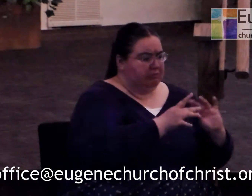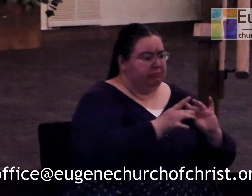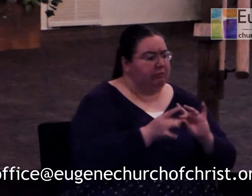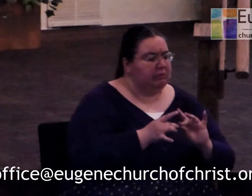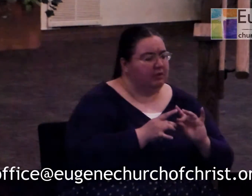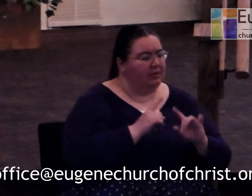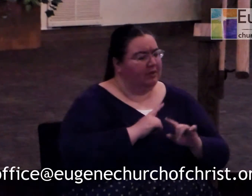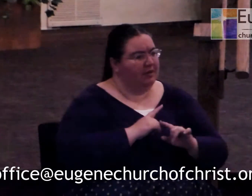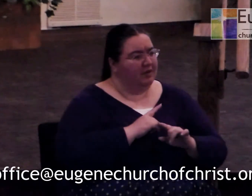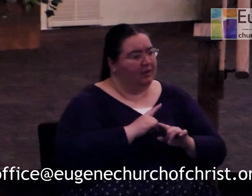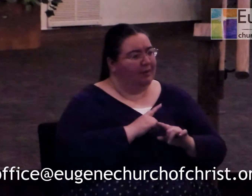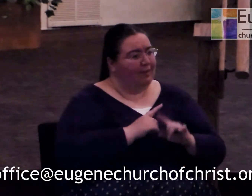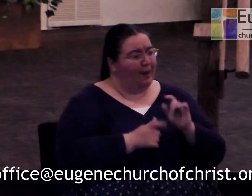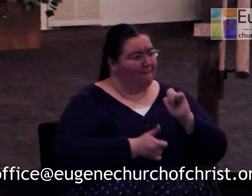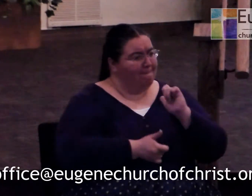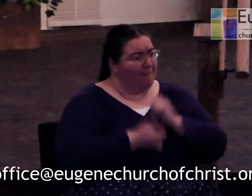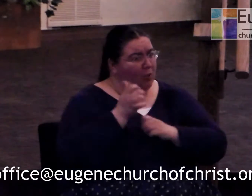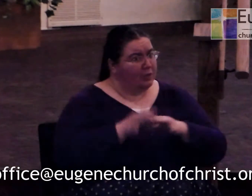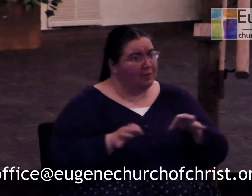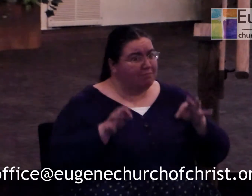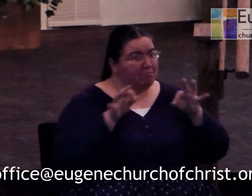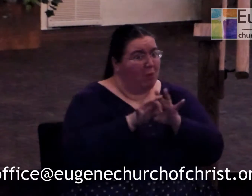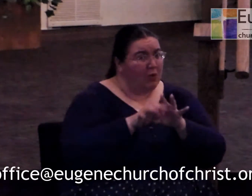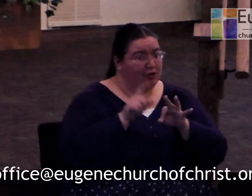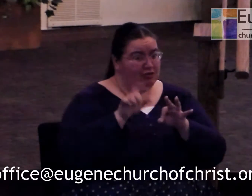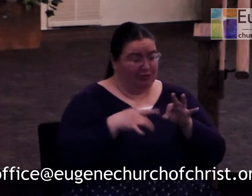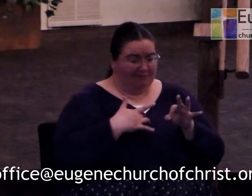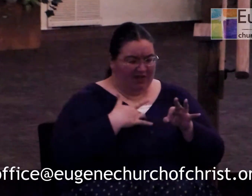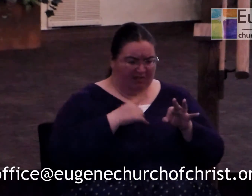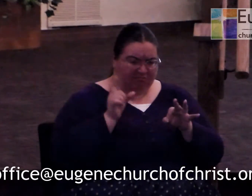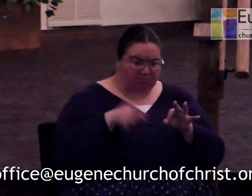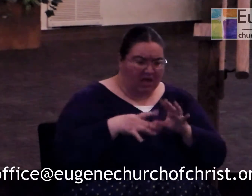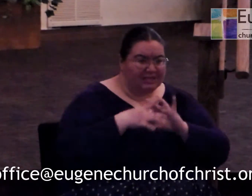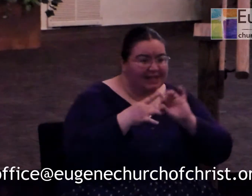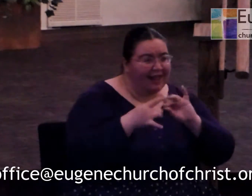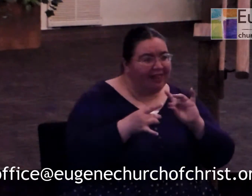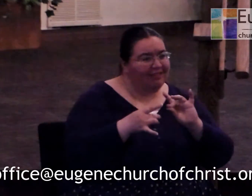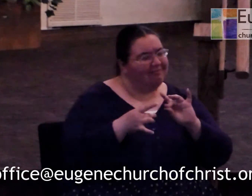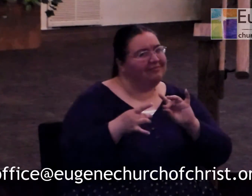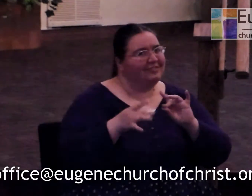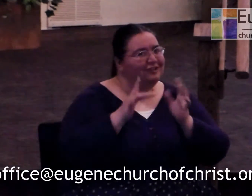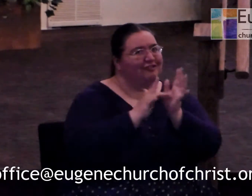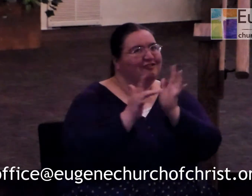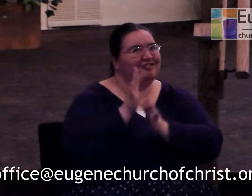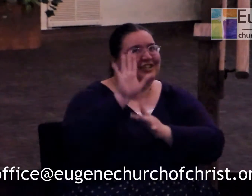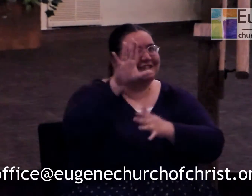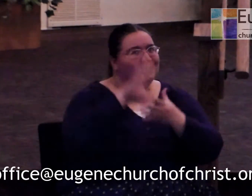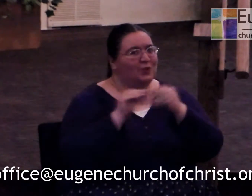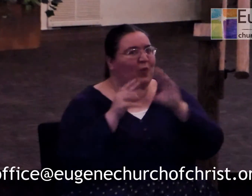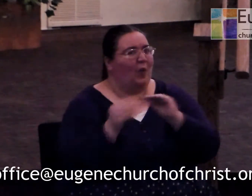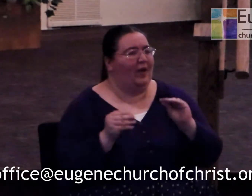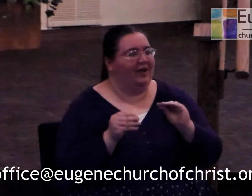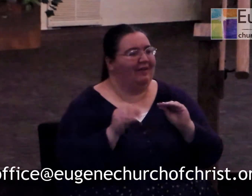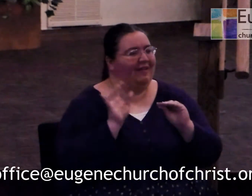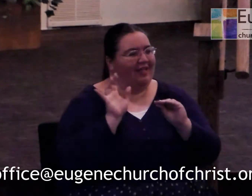story because it is the best story we've ever had. It is the best story that's ever happened to us. It has had the most impact on our